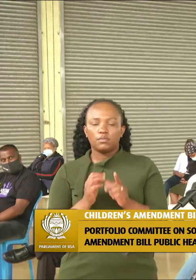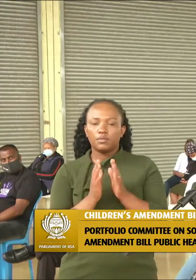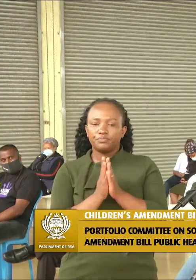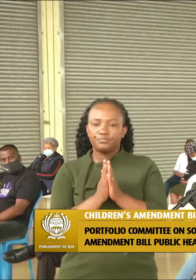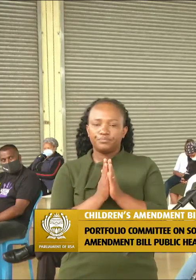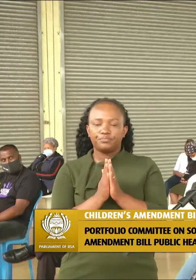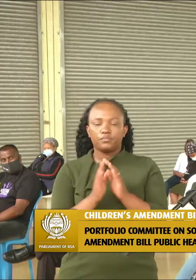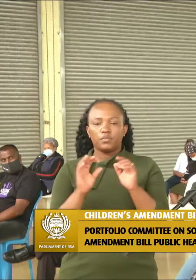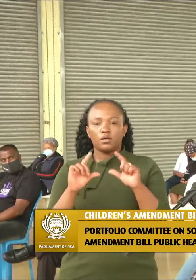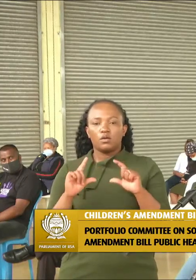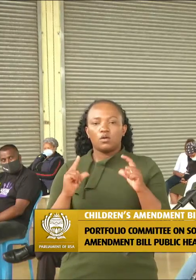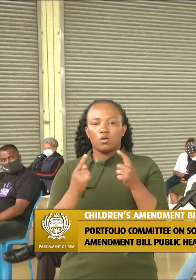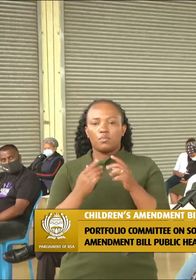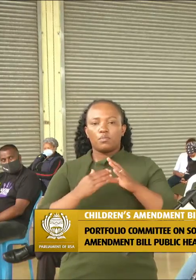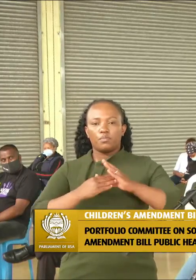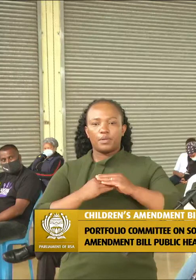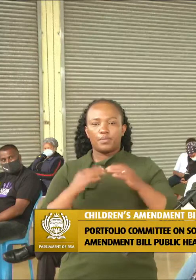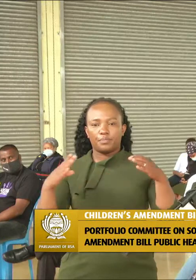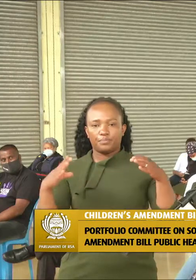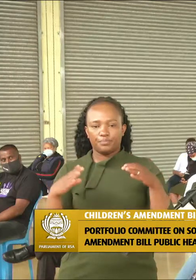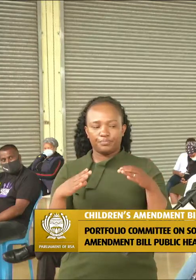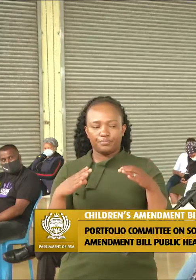that if they could,